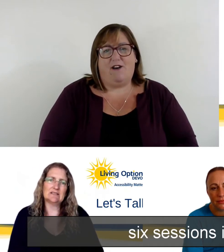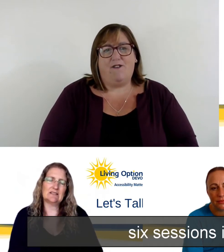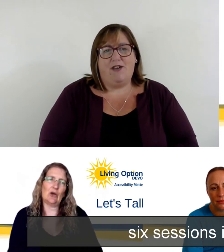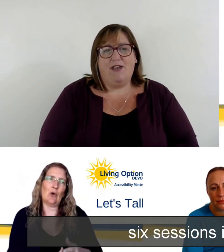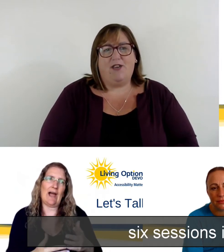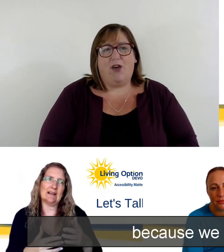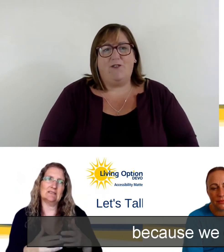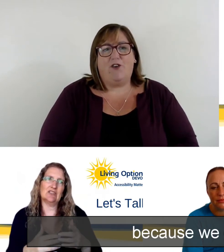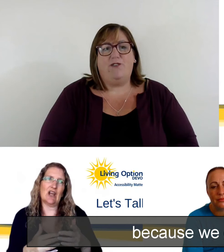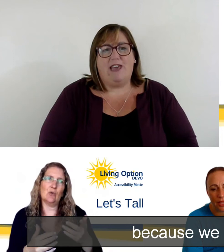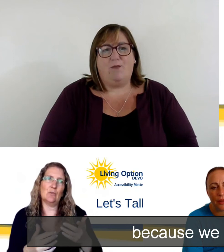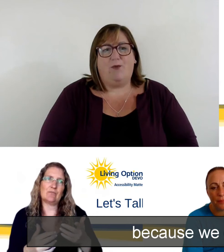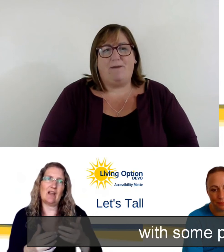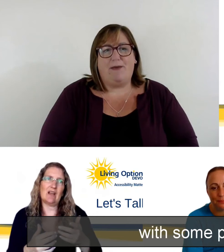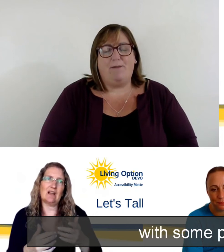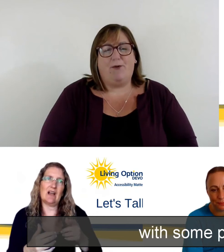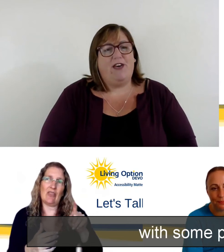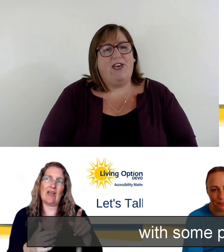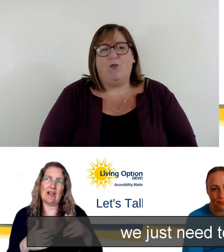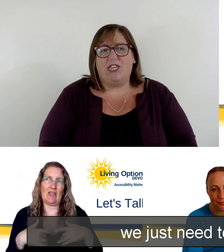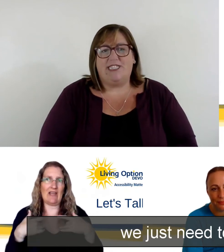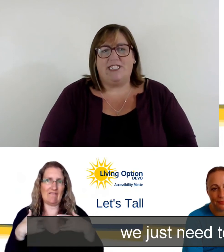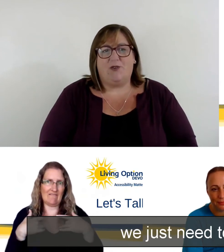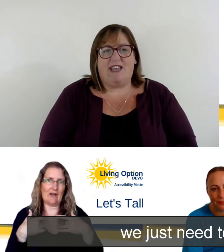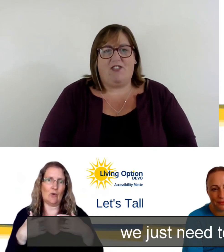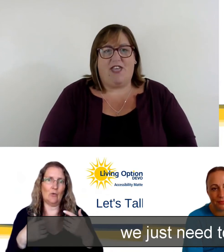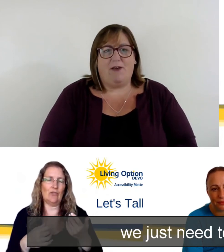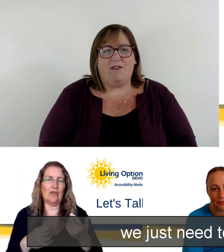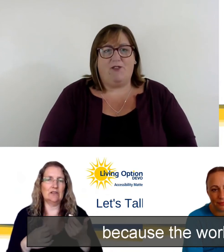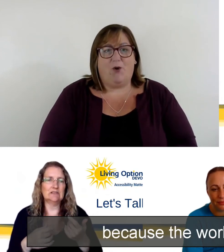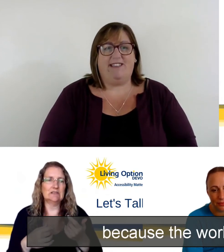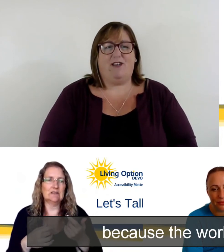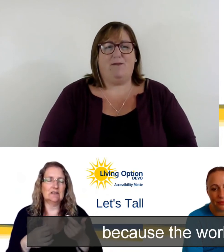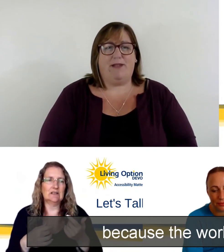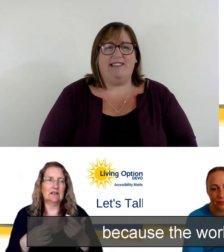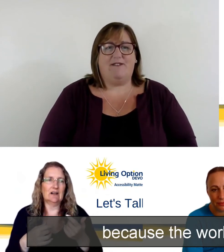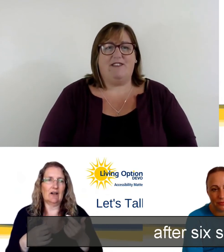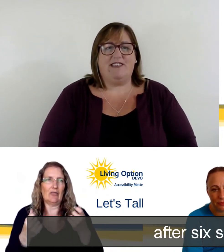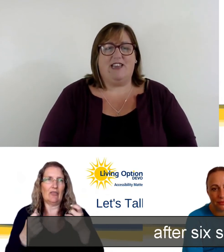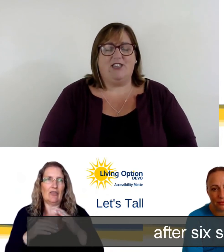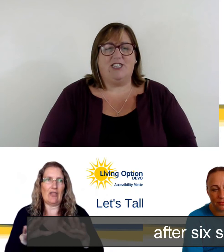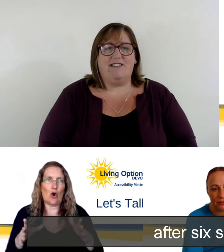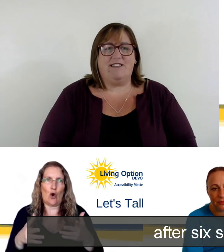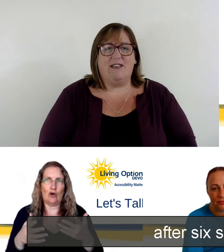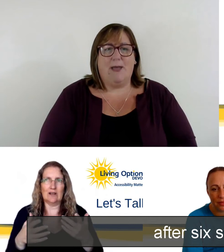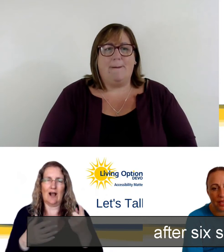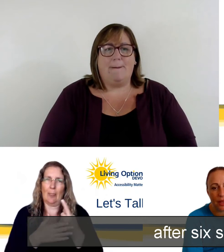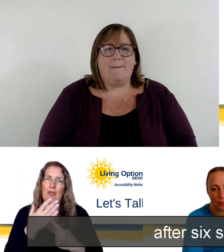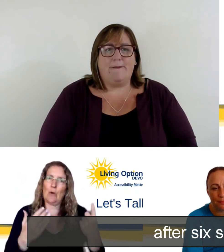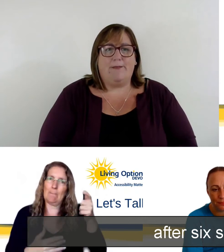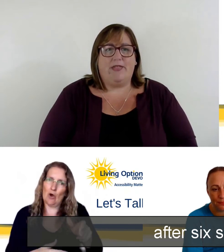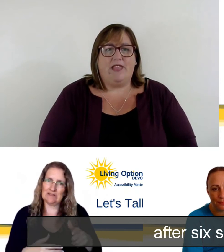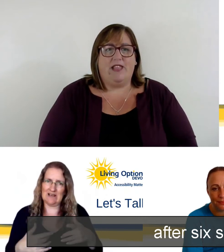isn't enough, because we go so deep with some people that we just need to extend that because the work isn't complete after 6 sessions.